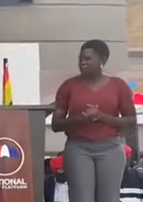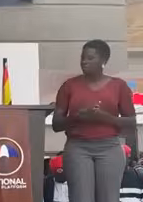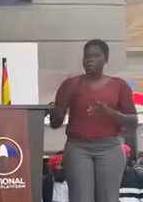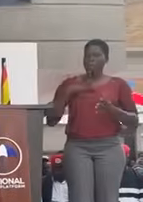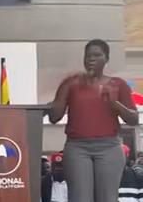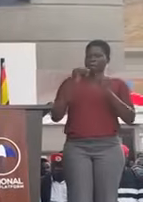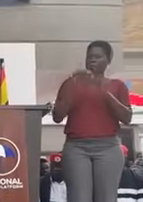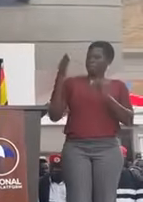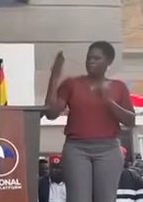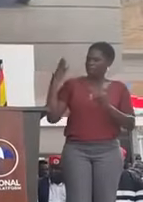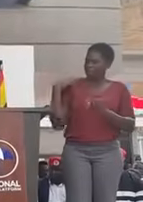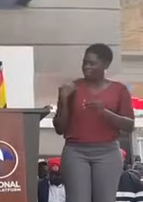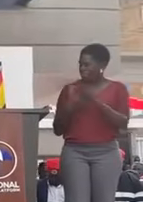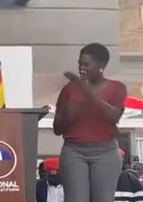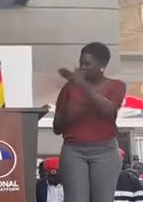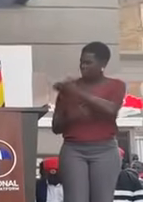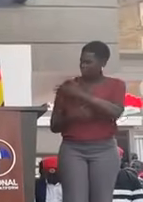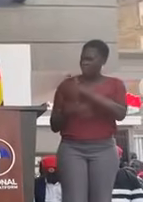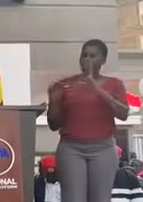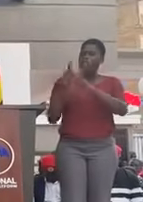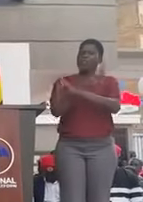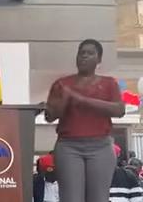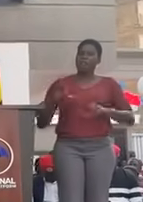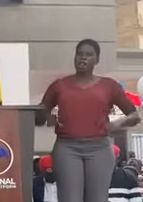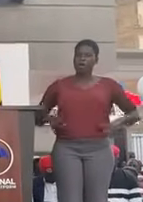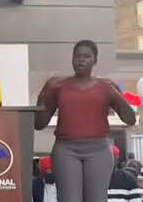my brother, the Lord Mayor,